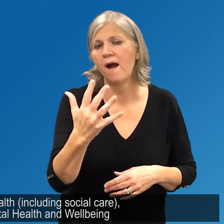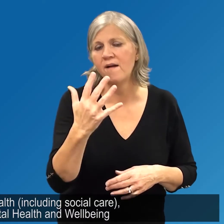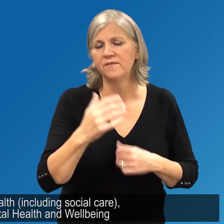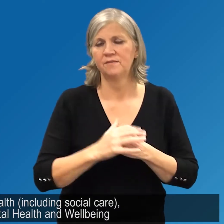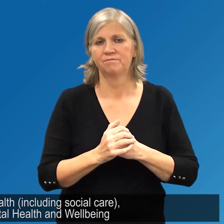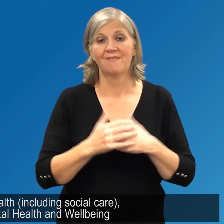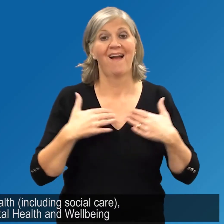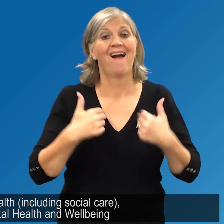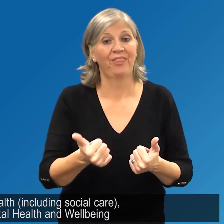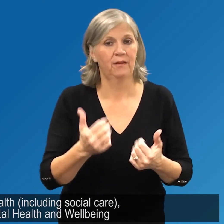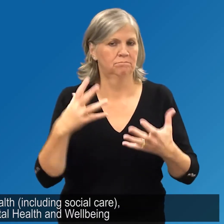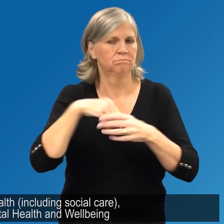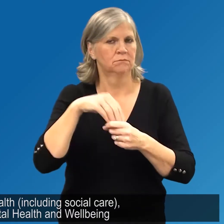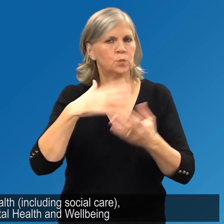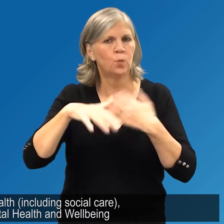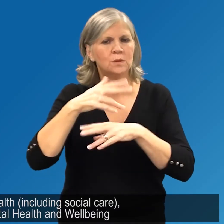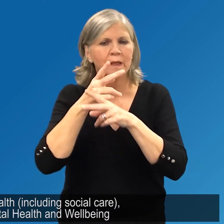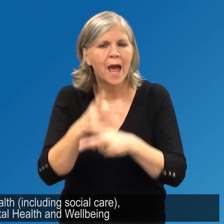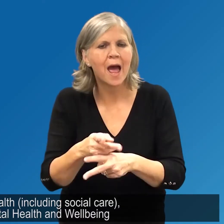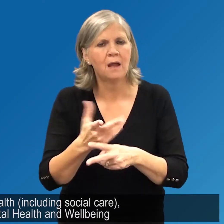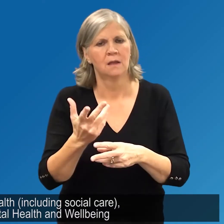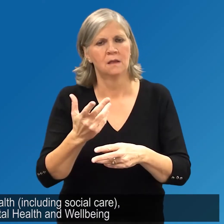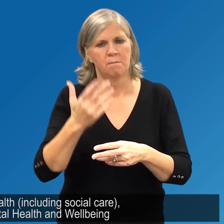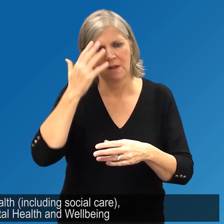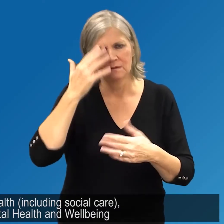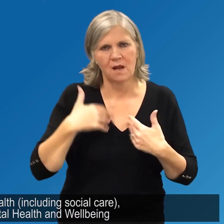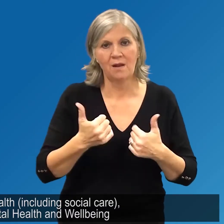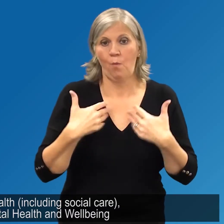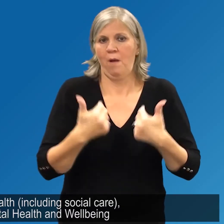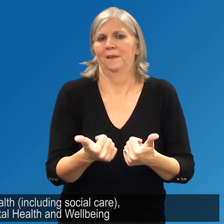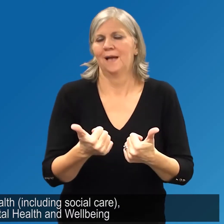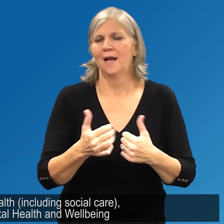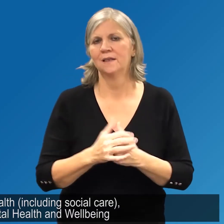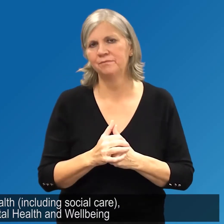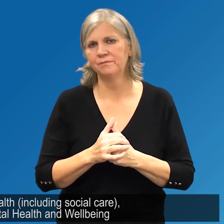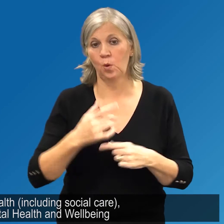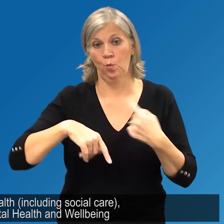4.5. Health, including social care, mental health and well-being.